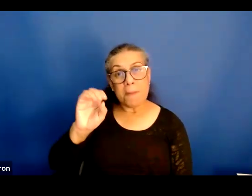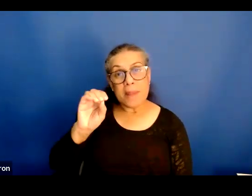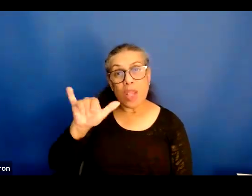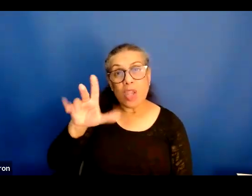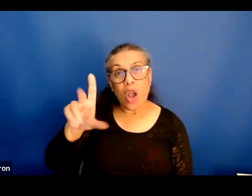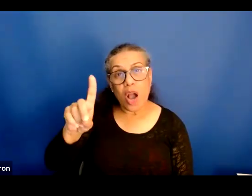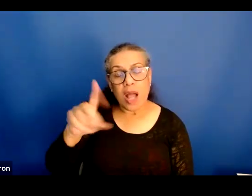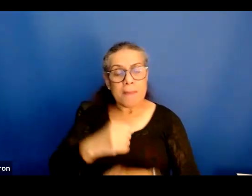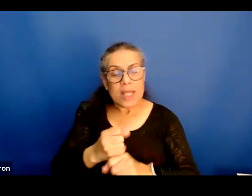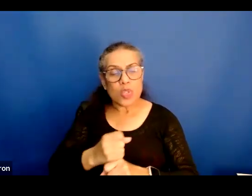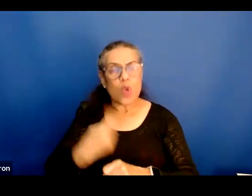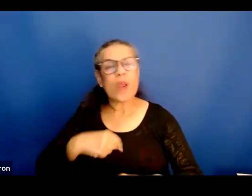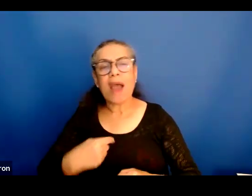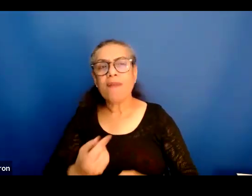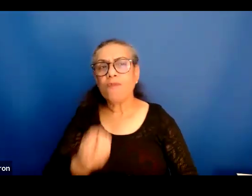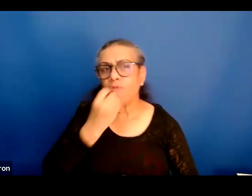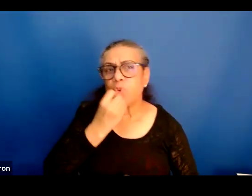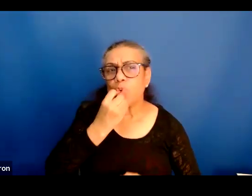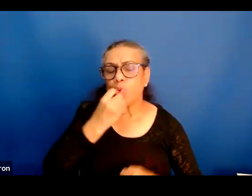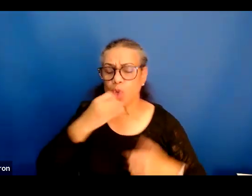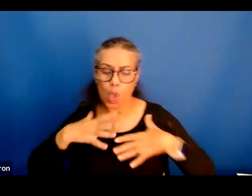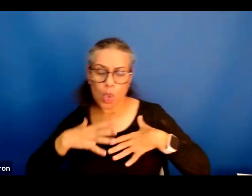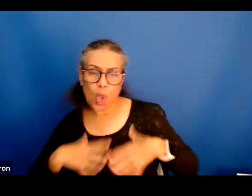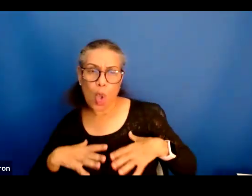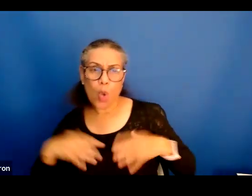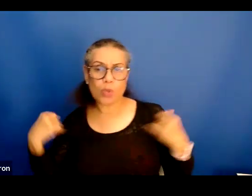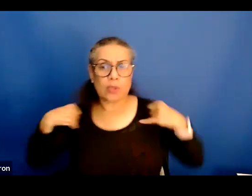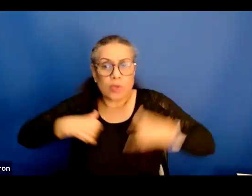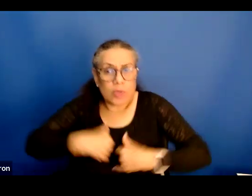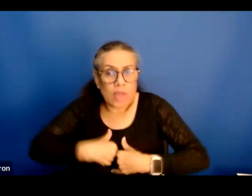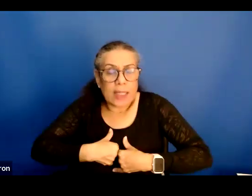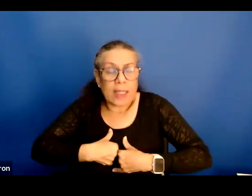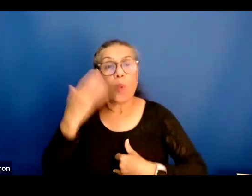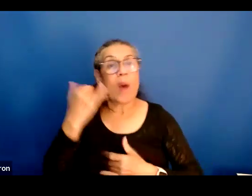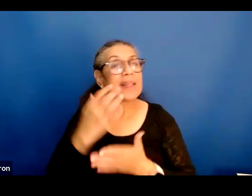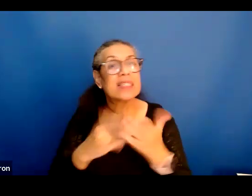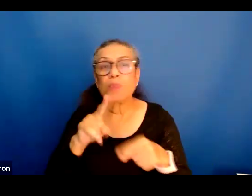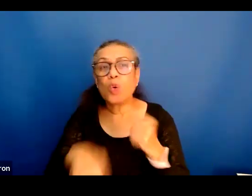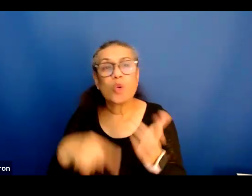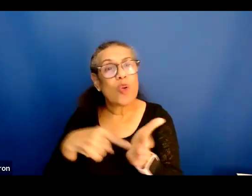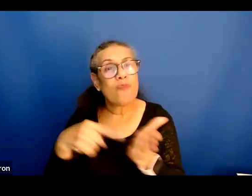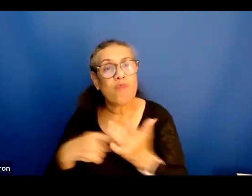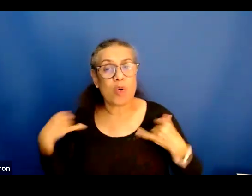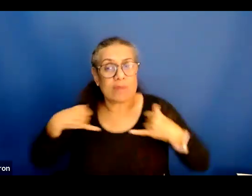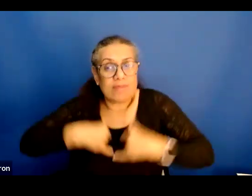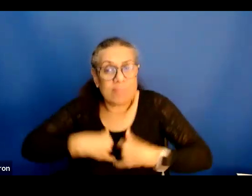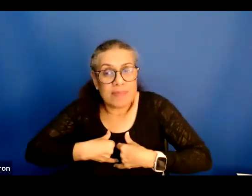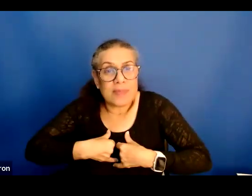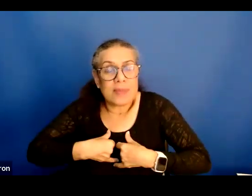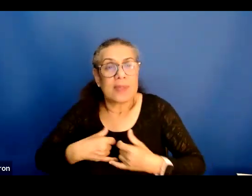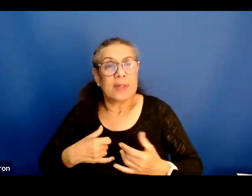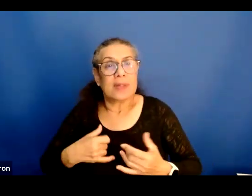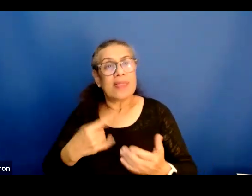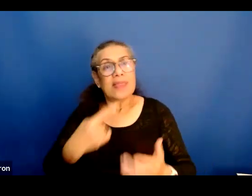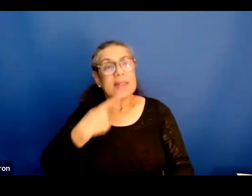have food, clothes, backpack, winter jacket, and shoes, because some of us couldn't afford those things. They tell us to work hard